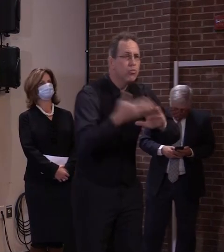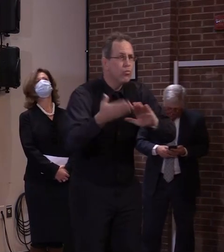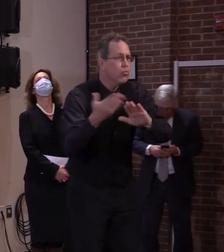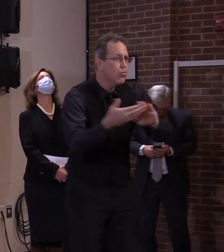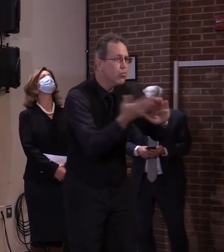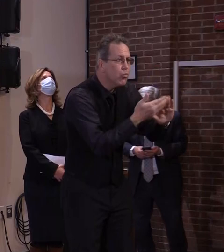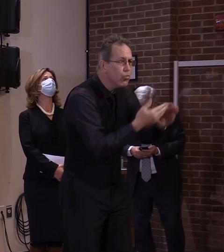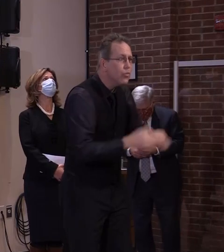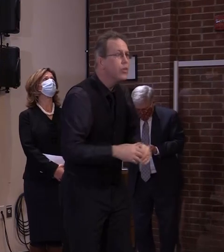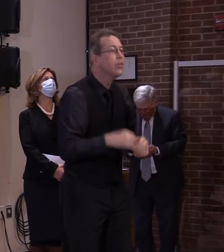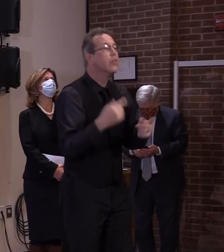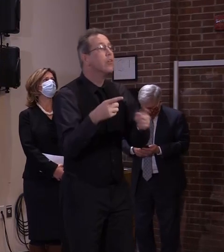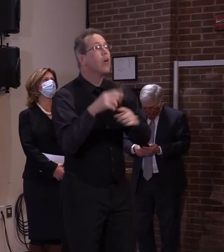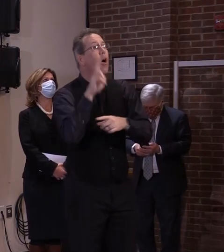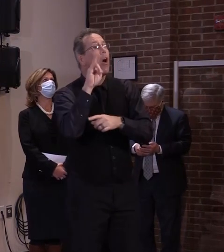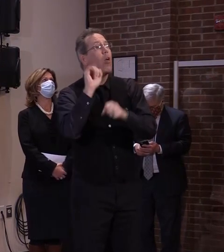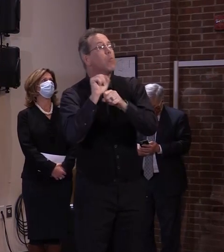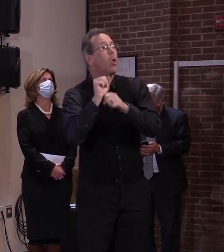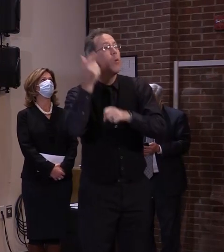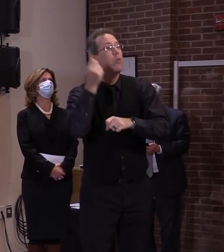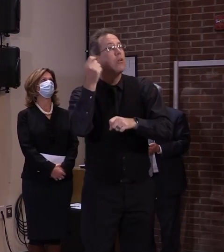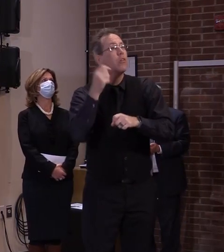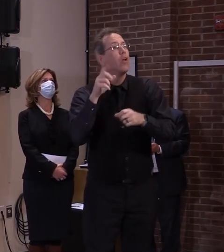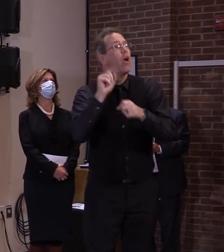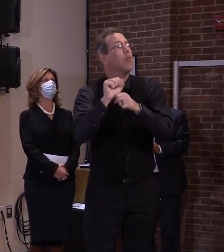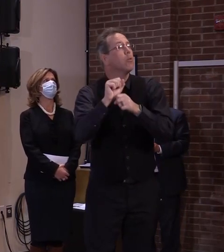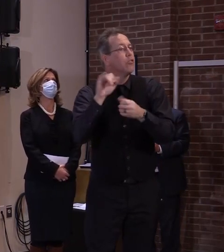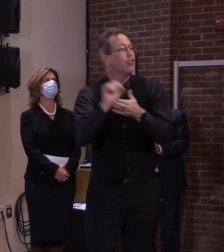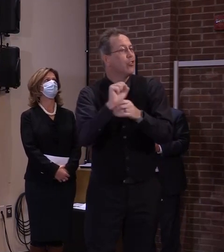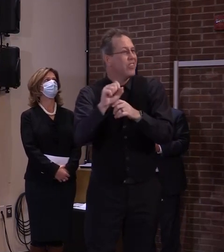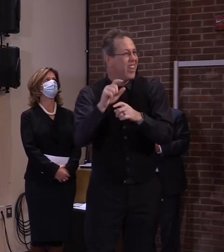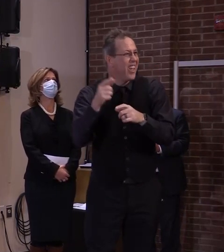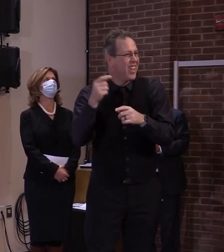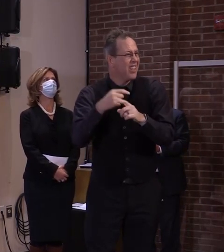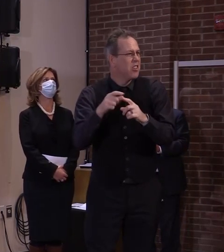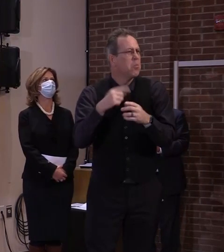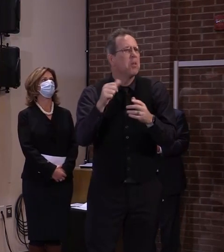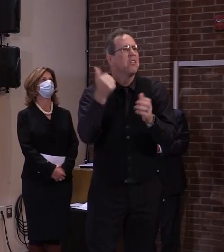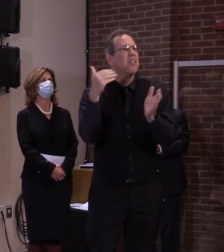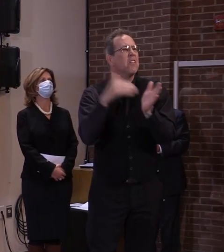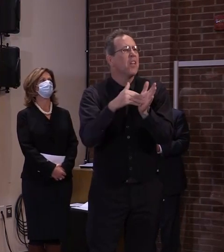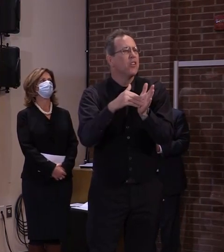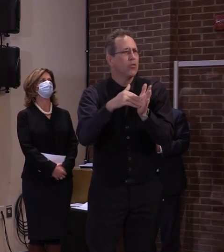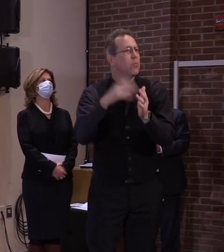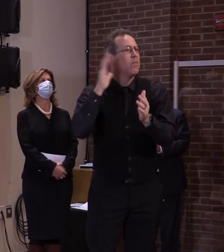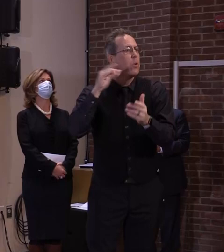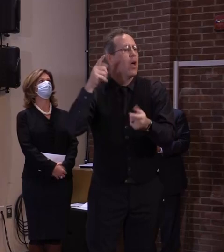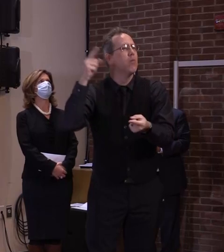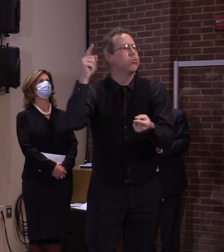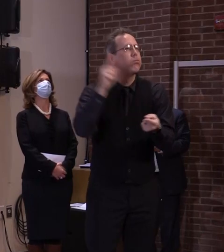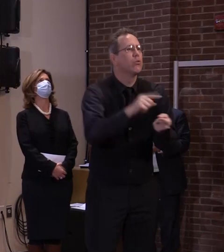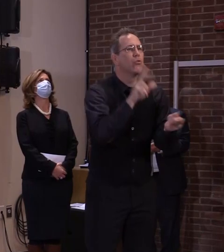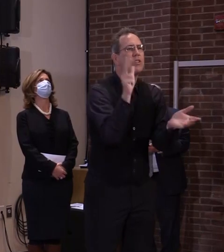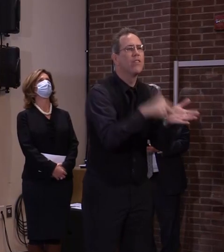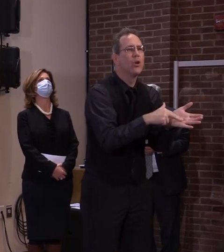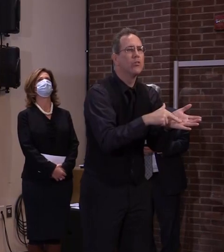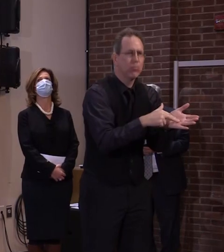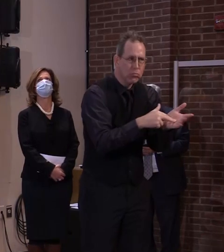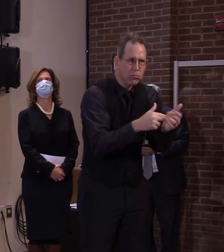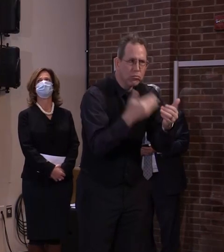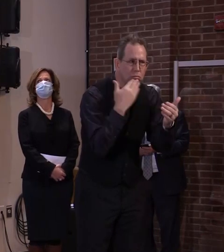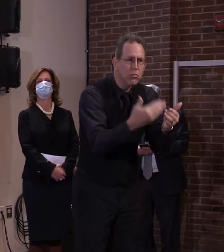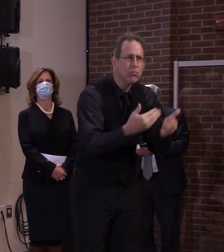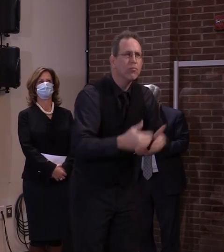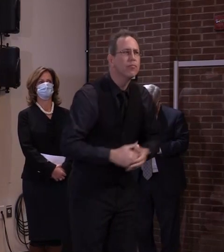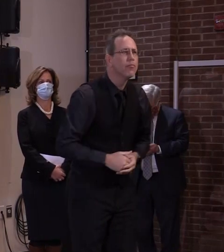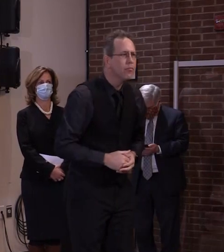insurance. Today, it's about 3,000. In fact, we have more jobs available than we have people to fill